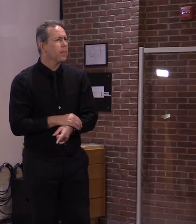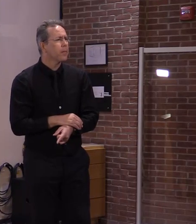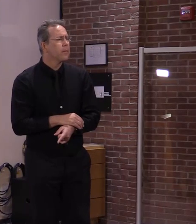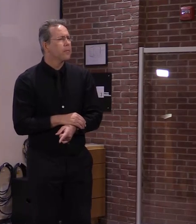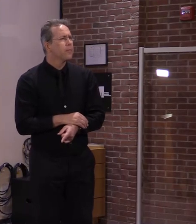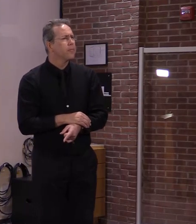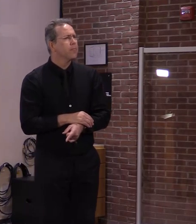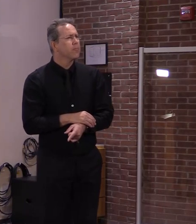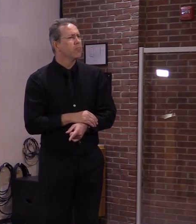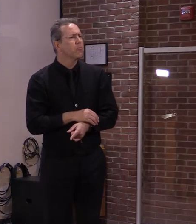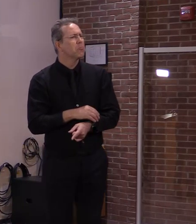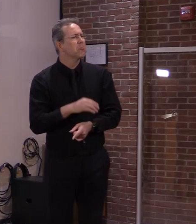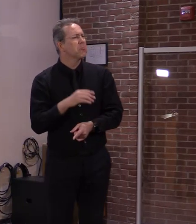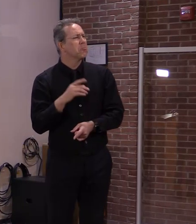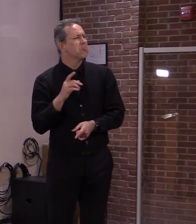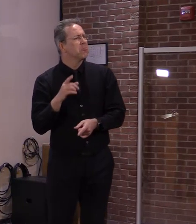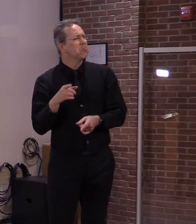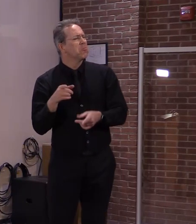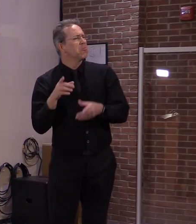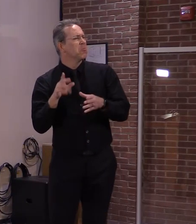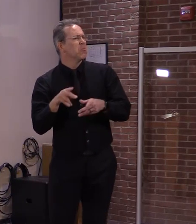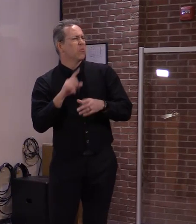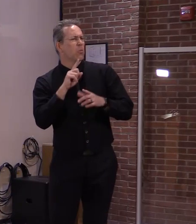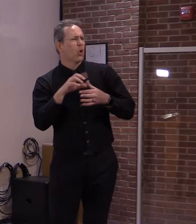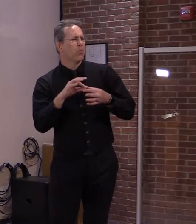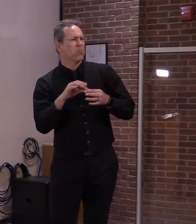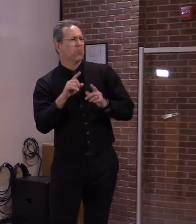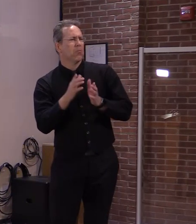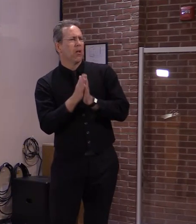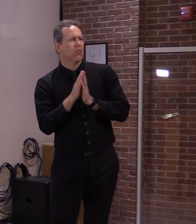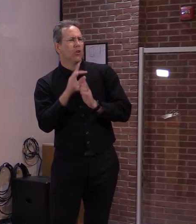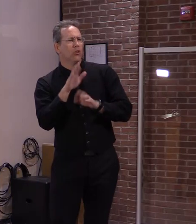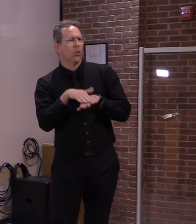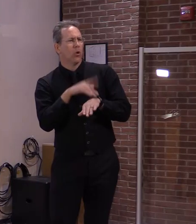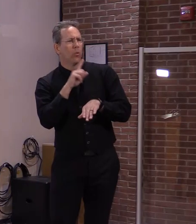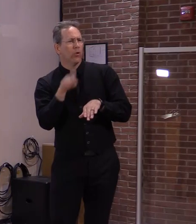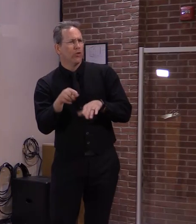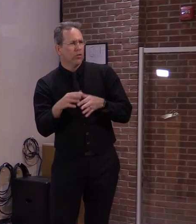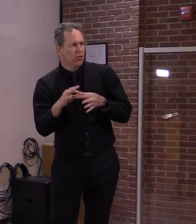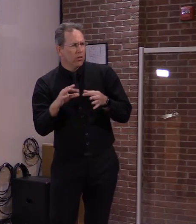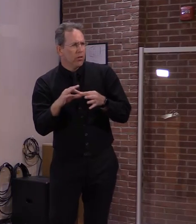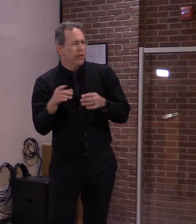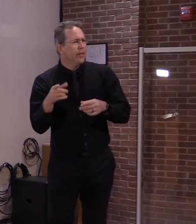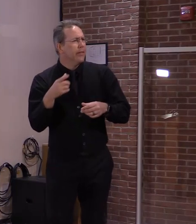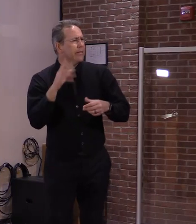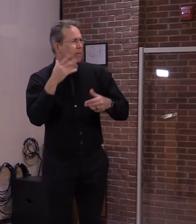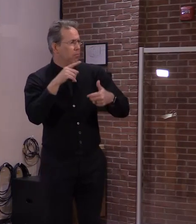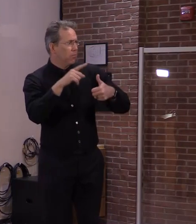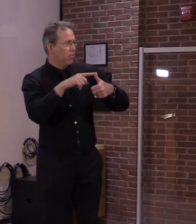it take for them to be simply approved vaccines? Clearly,